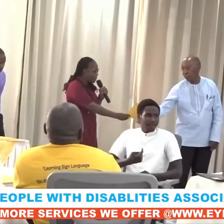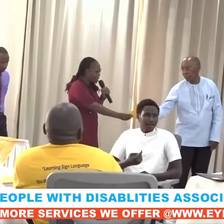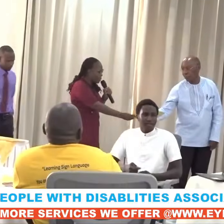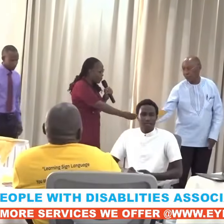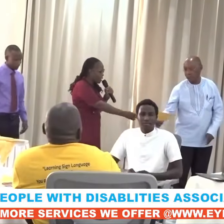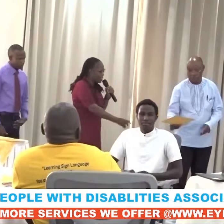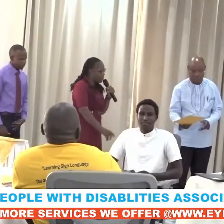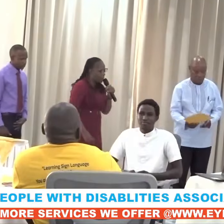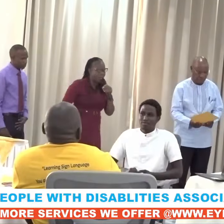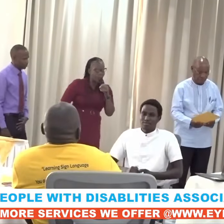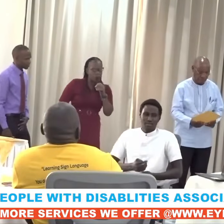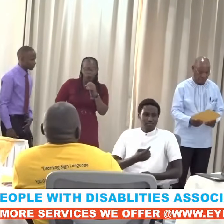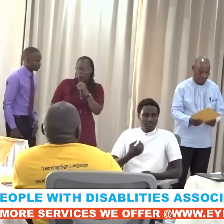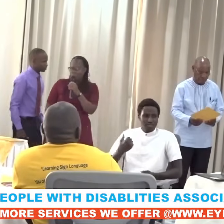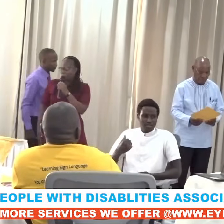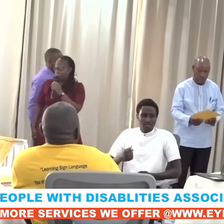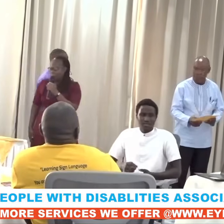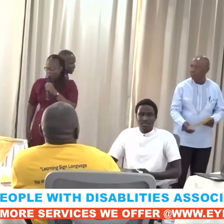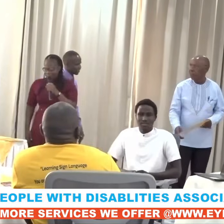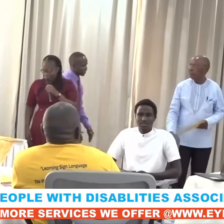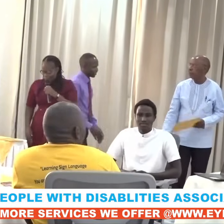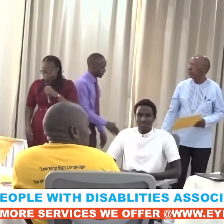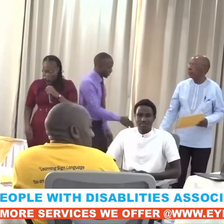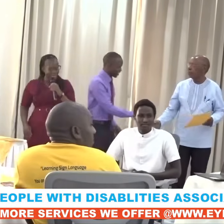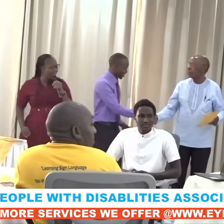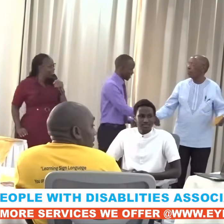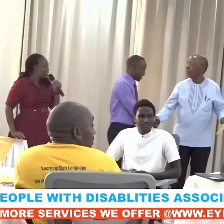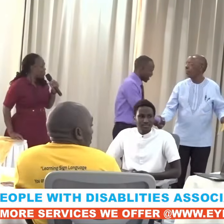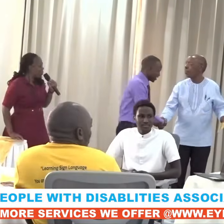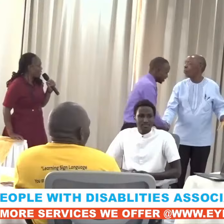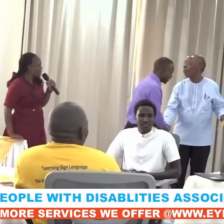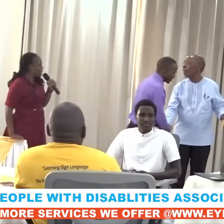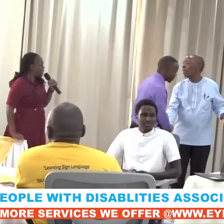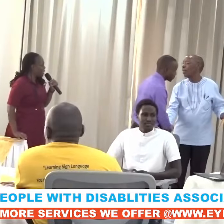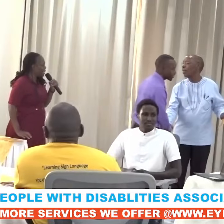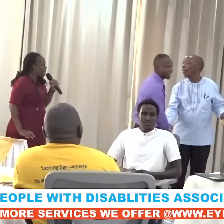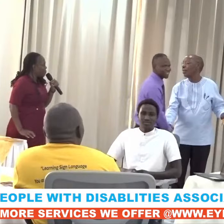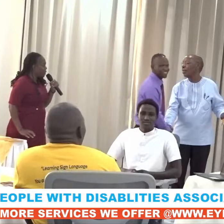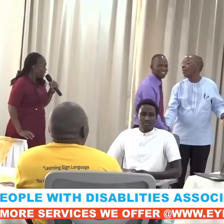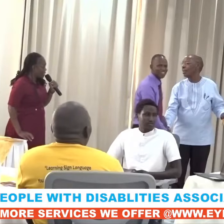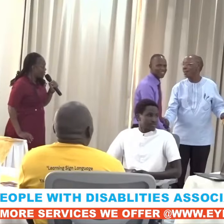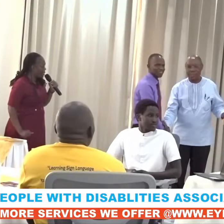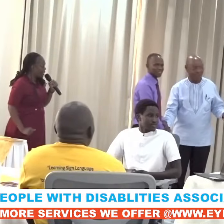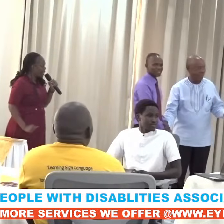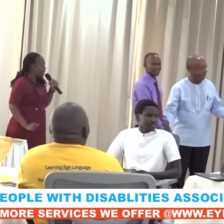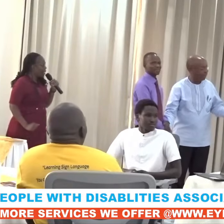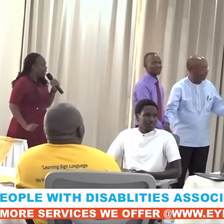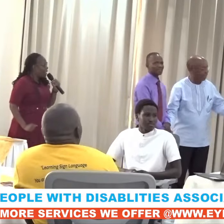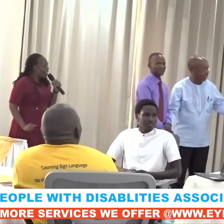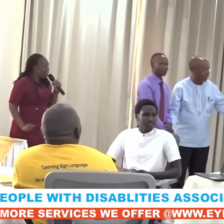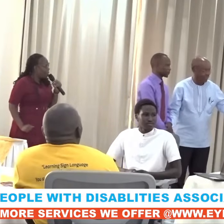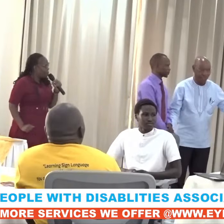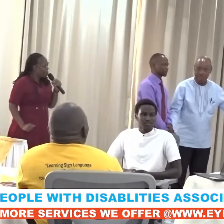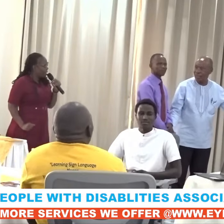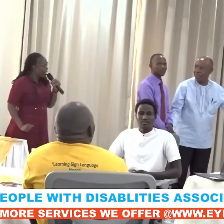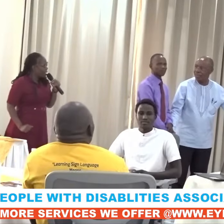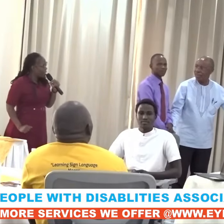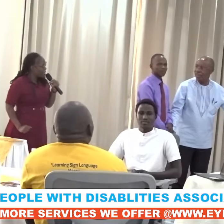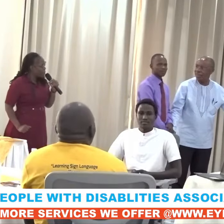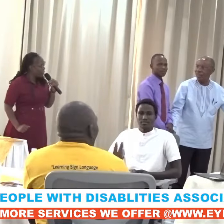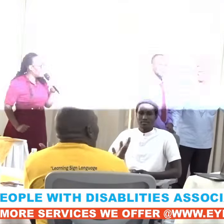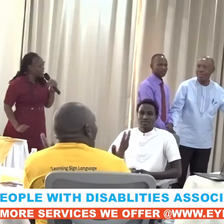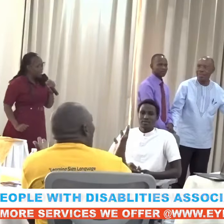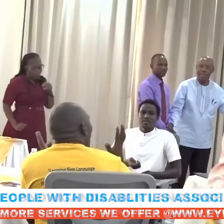about Sunday Bright till the cows go home. He has really supported, Brian, sorry. Brian